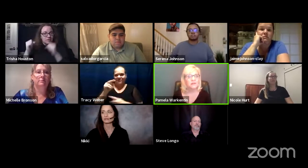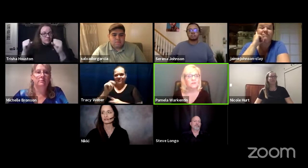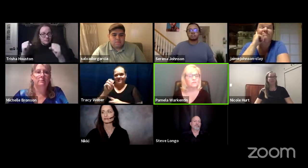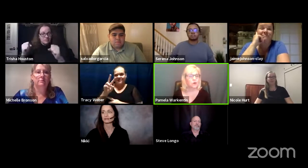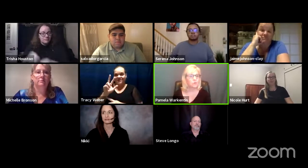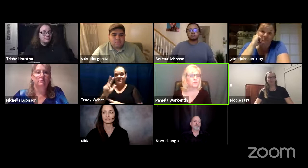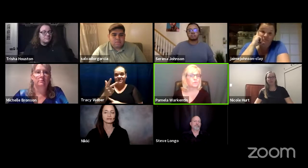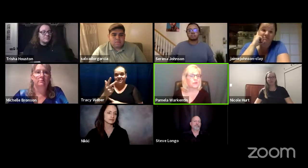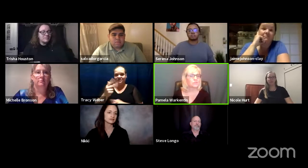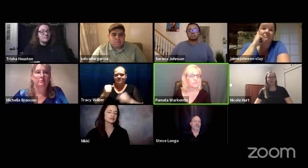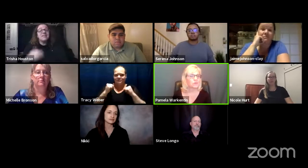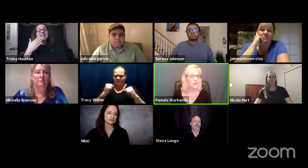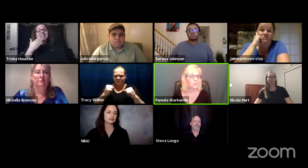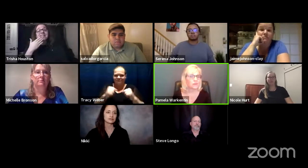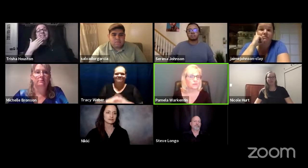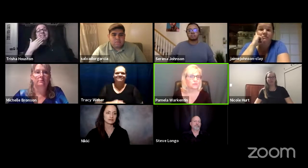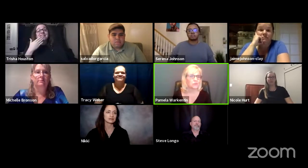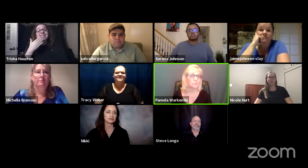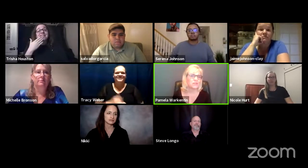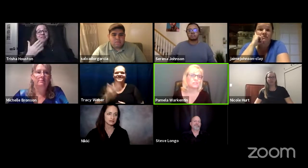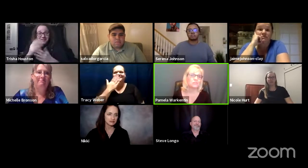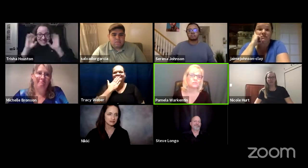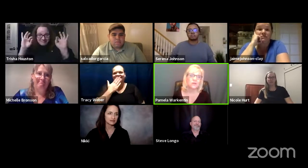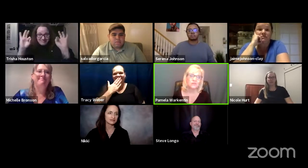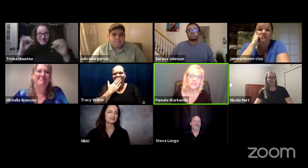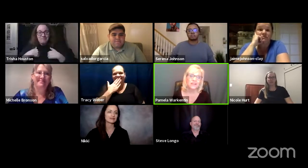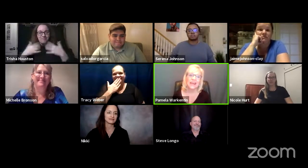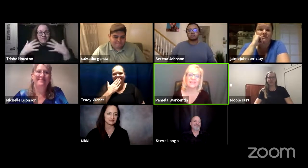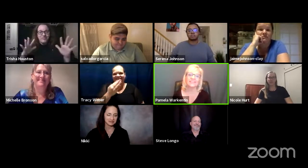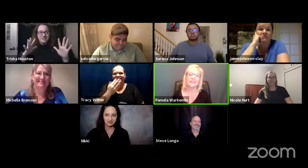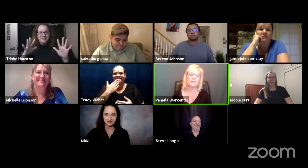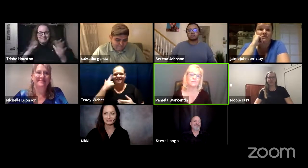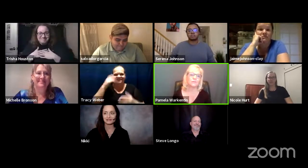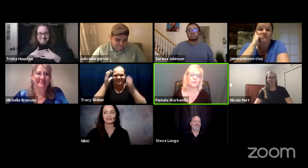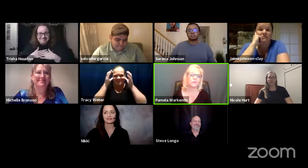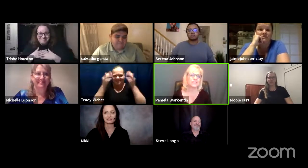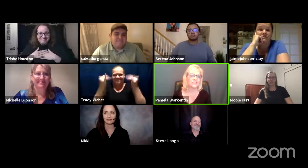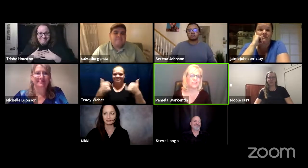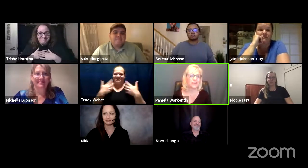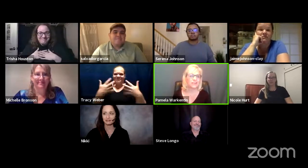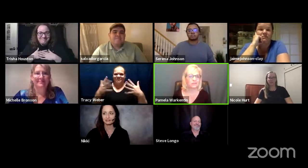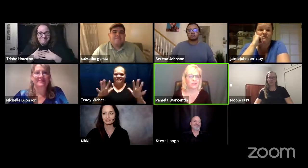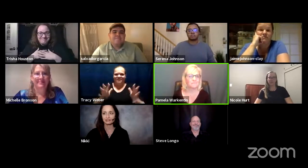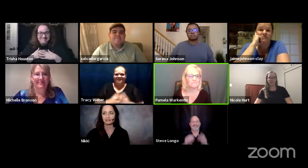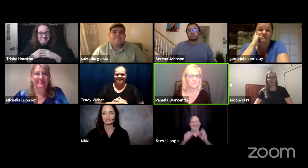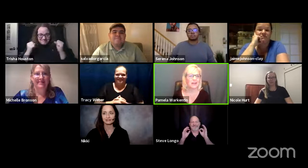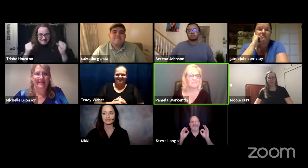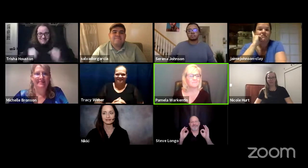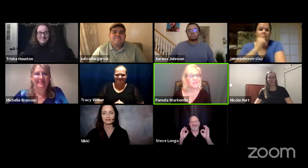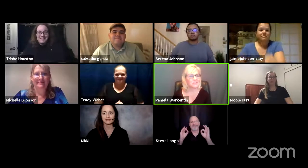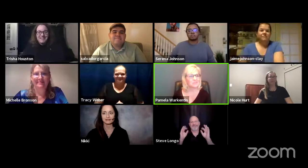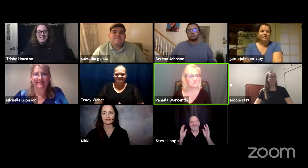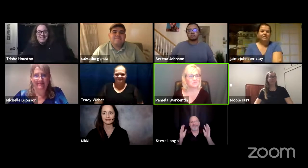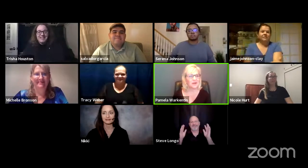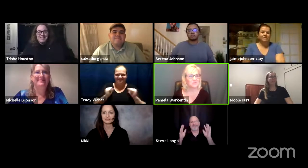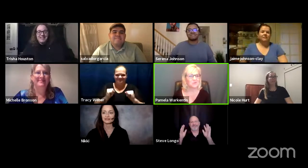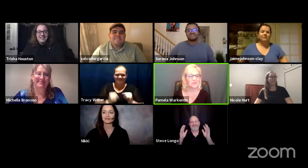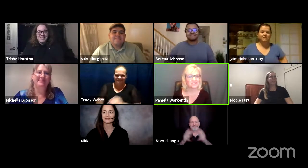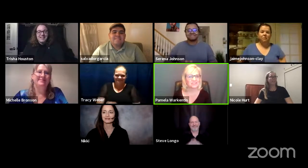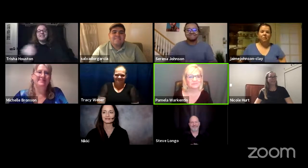to vote prior to November 3rd. So please do vote, and thank you for your attention and your time. I am finished with my report.